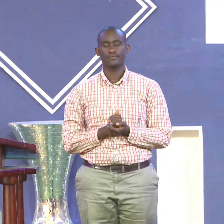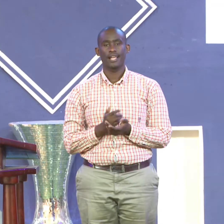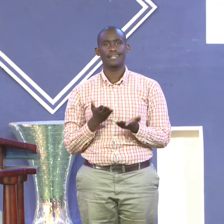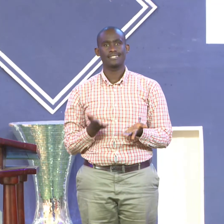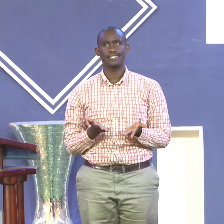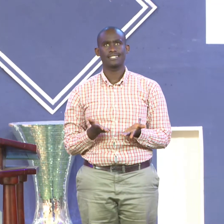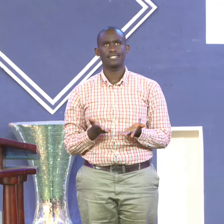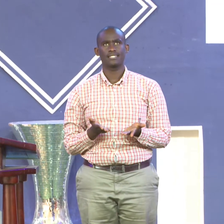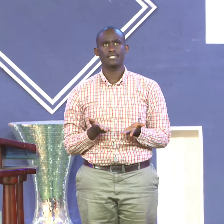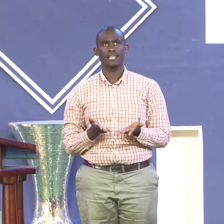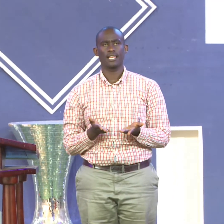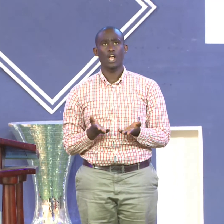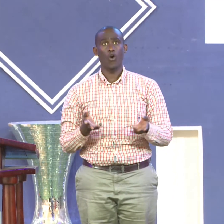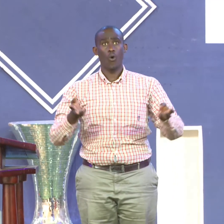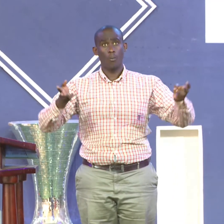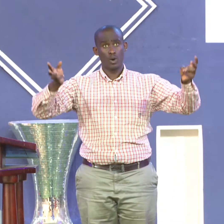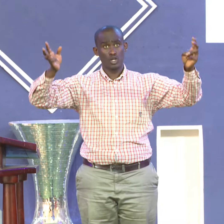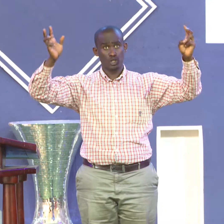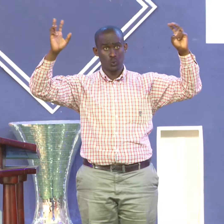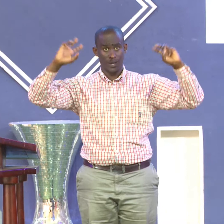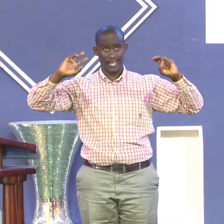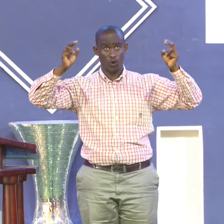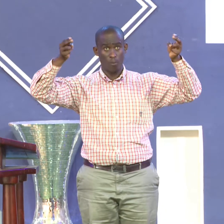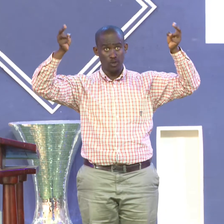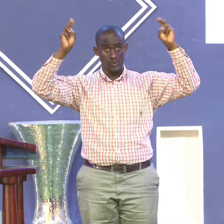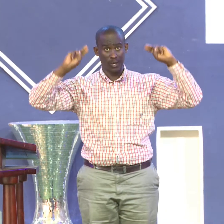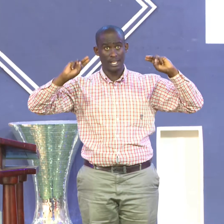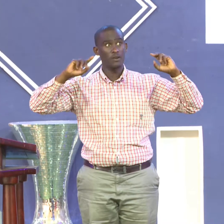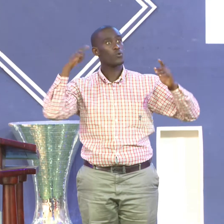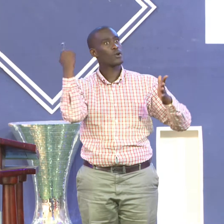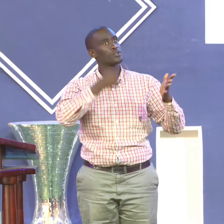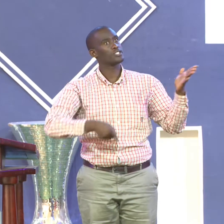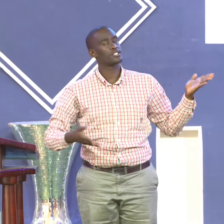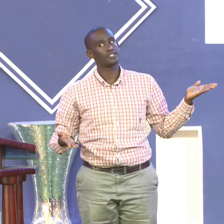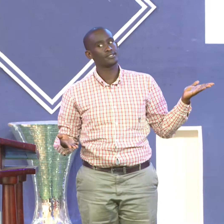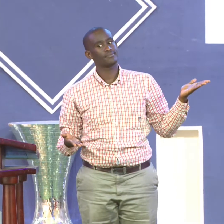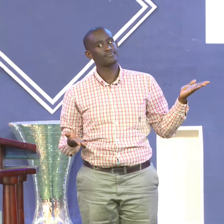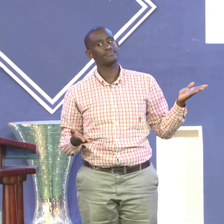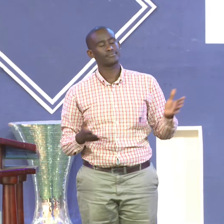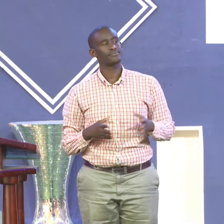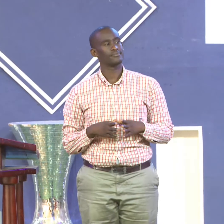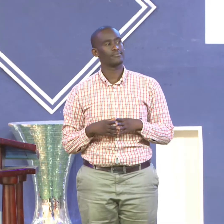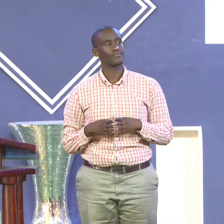Tuli ku mutwe. We are on a theme. Ompulira bulungi.